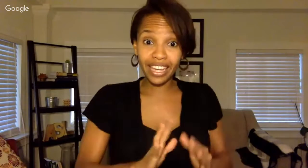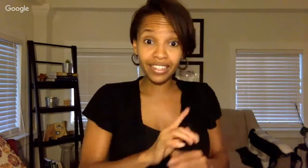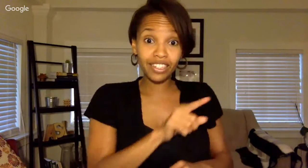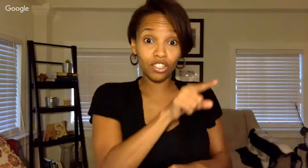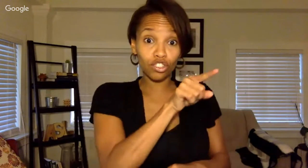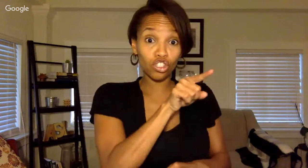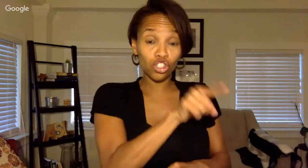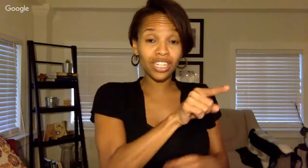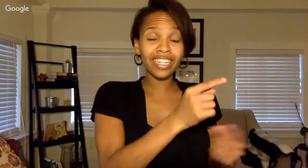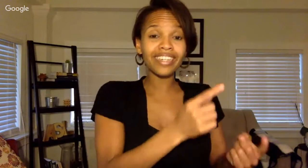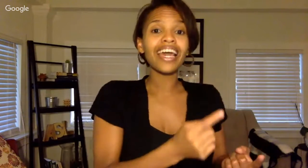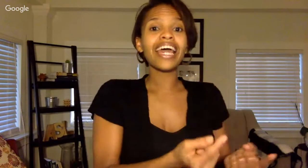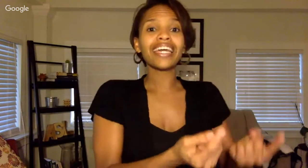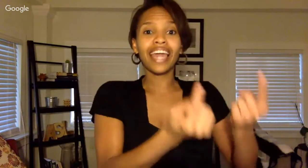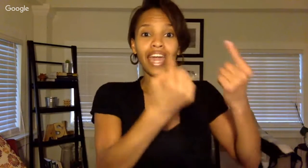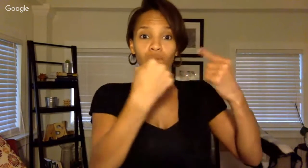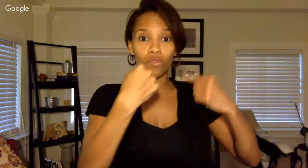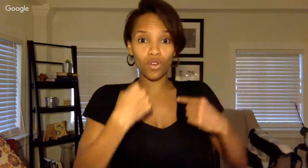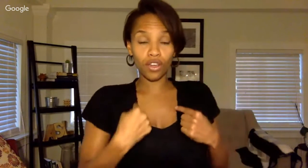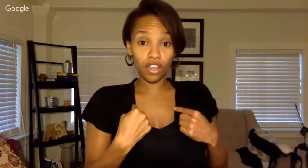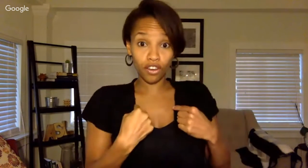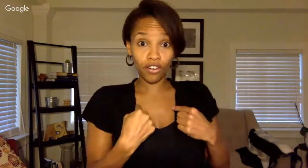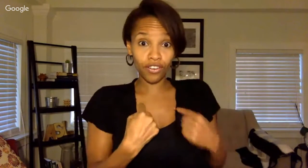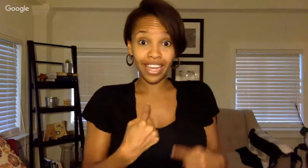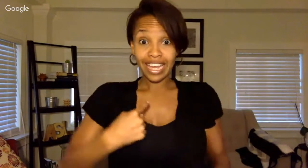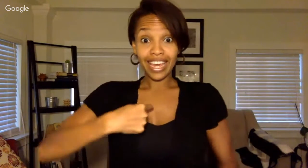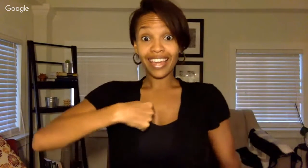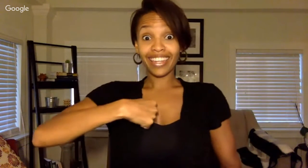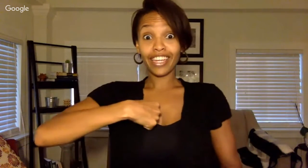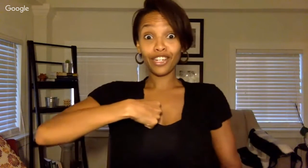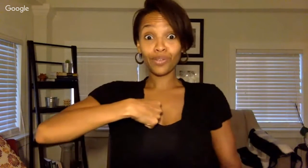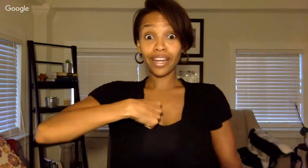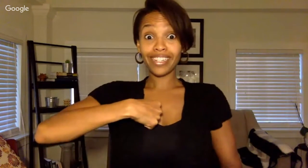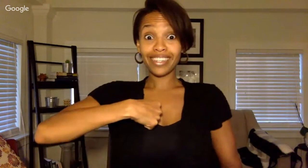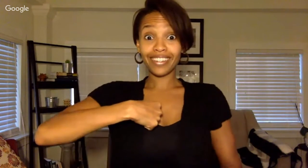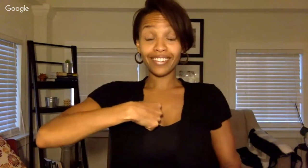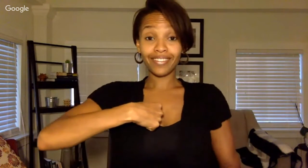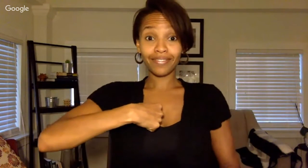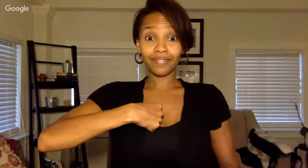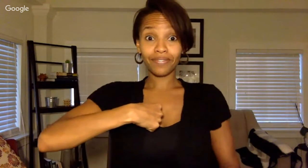advocate, she came here, and here's what I did.